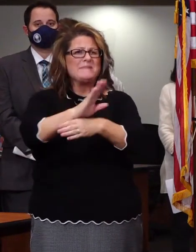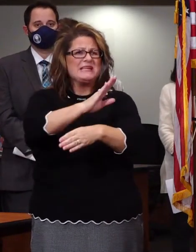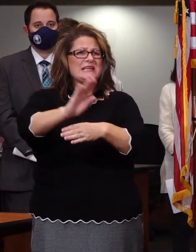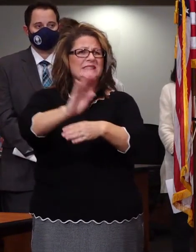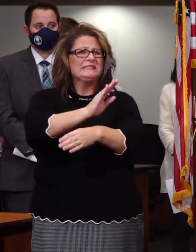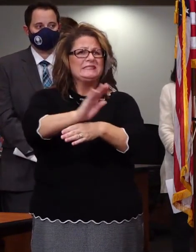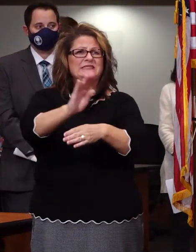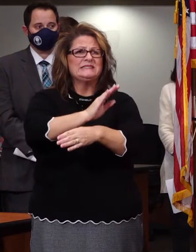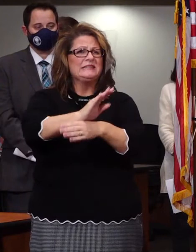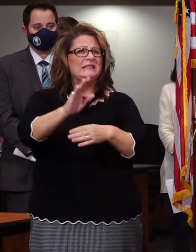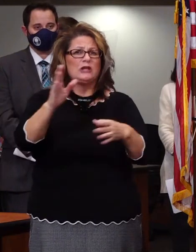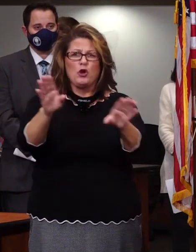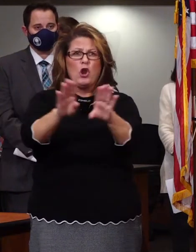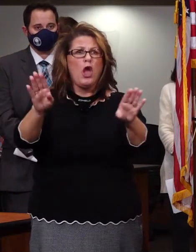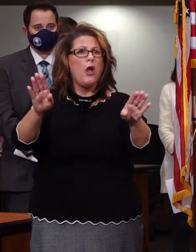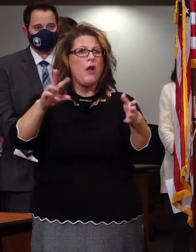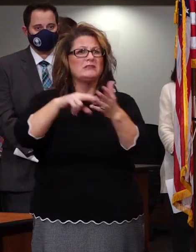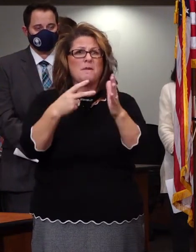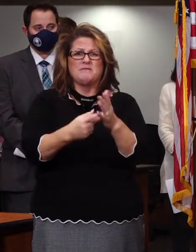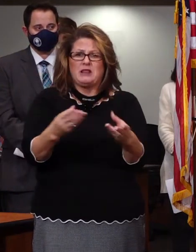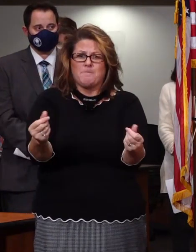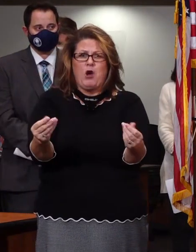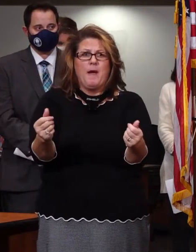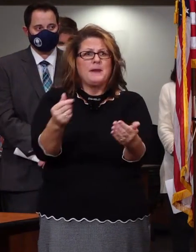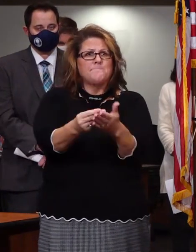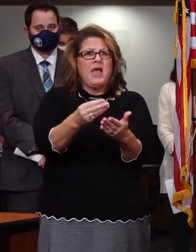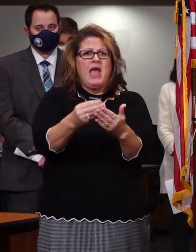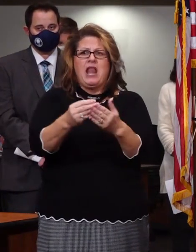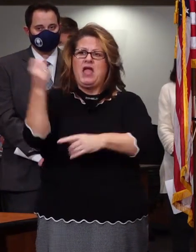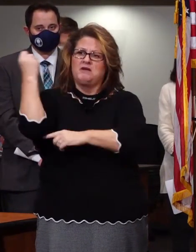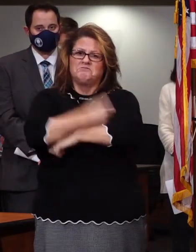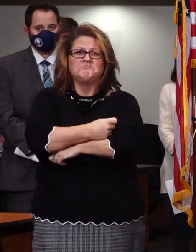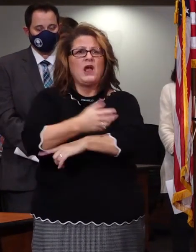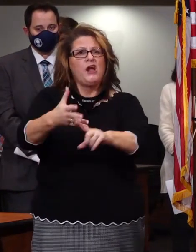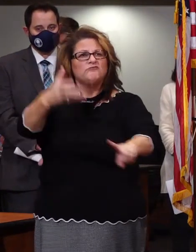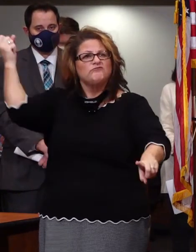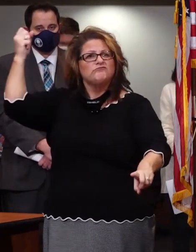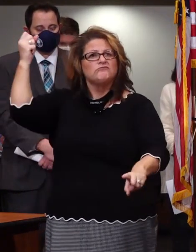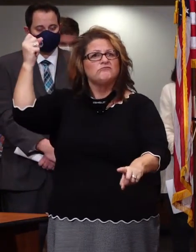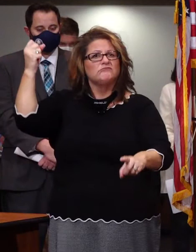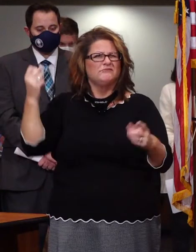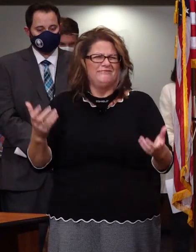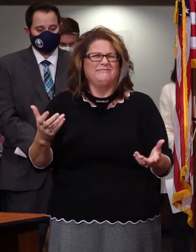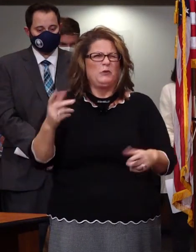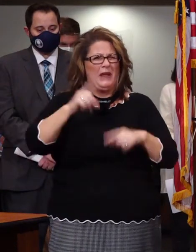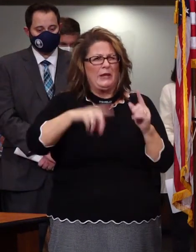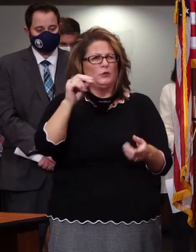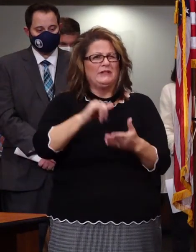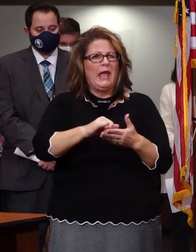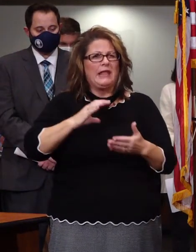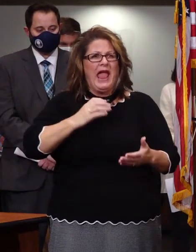potentially killing that business or taking that property away from that individual. And there's a constitutional question involved there, and there have been